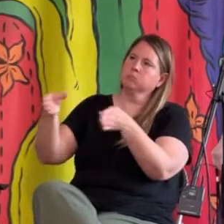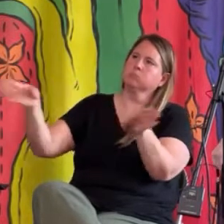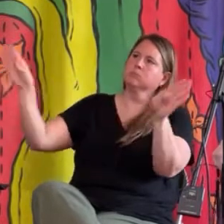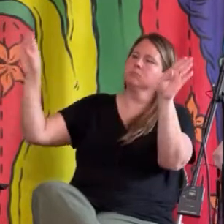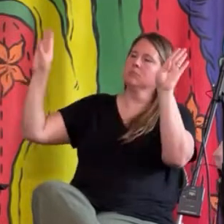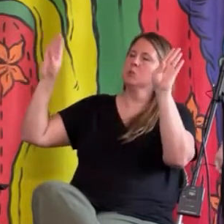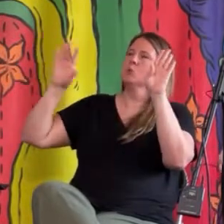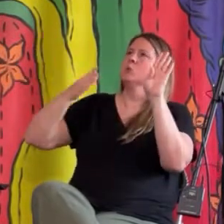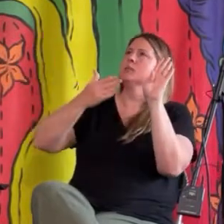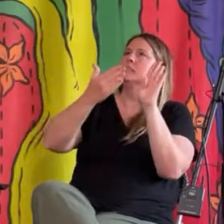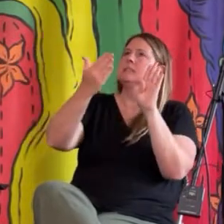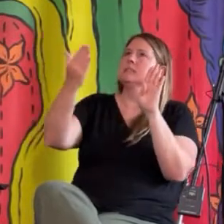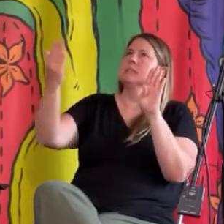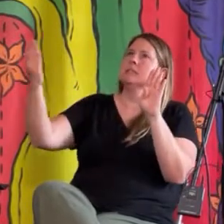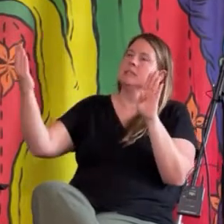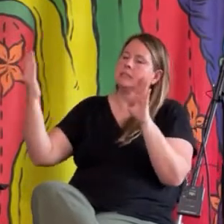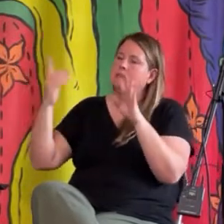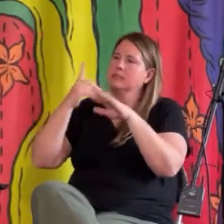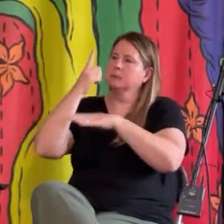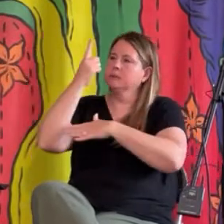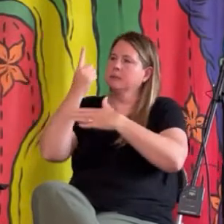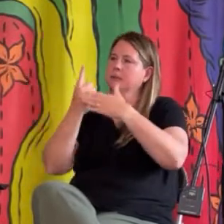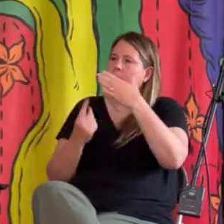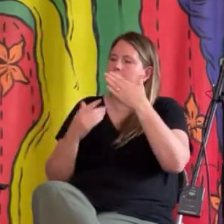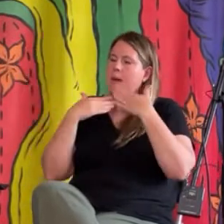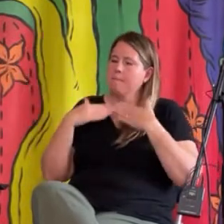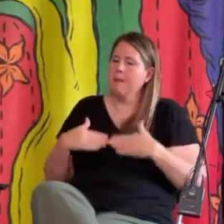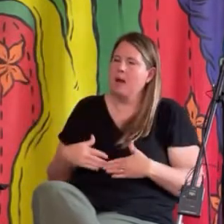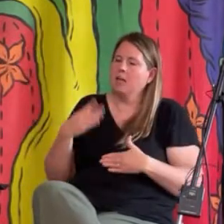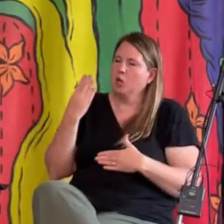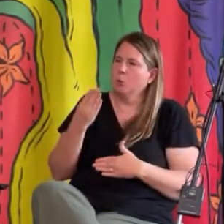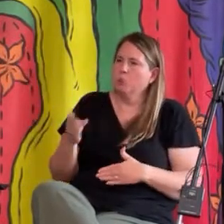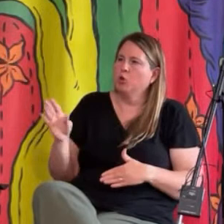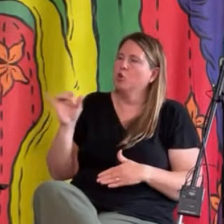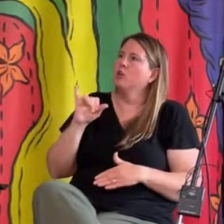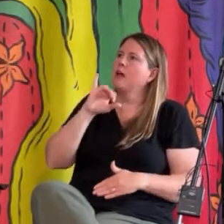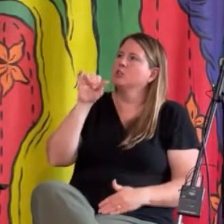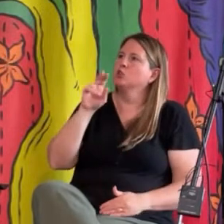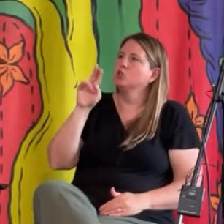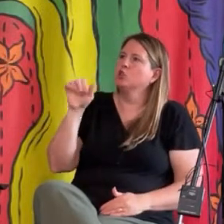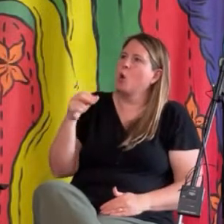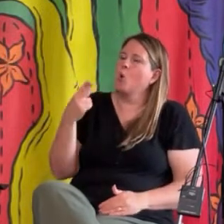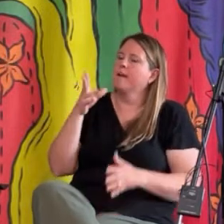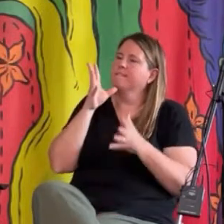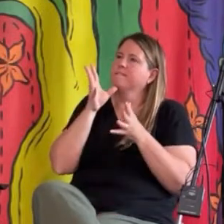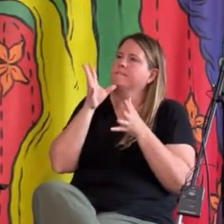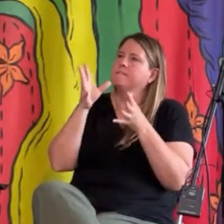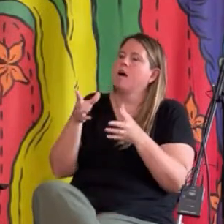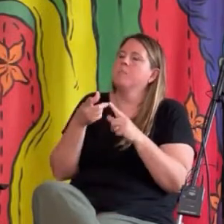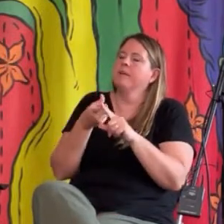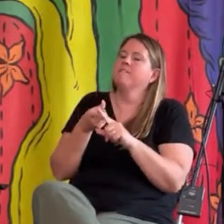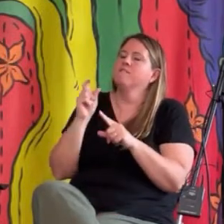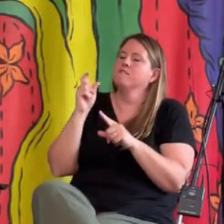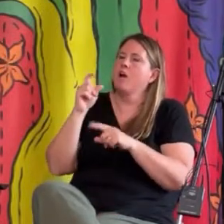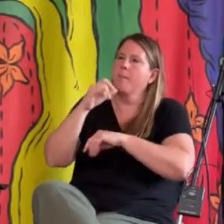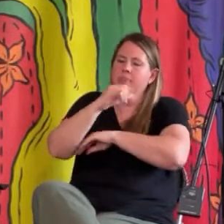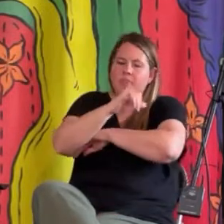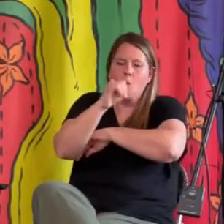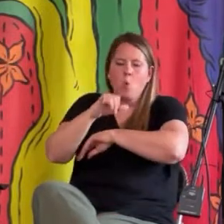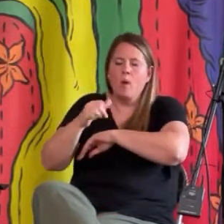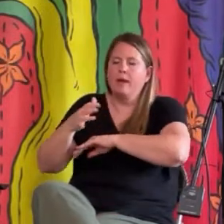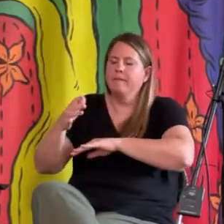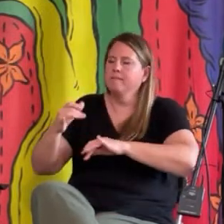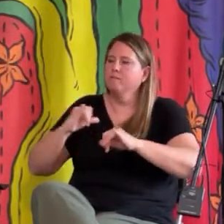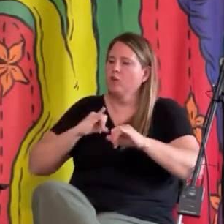body deeper into this blue. Like Jonah vomited from the whale, fragrant as ambergris,